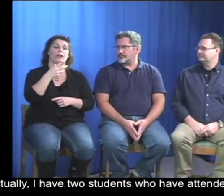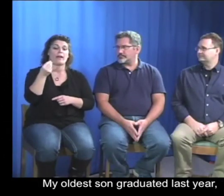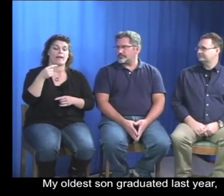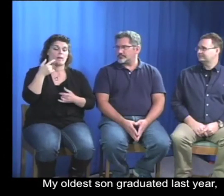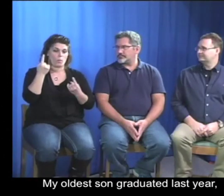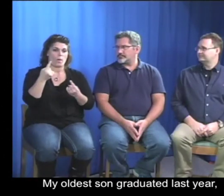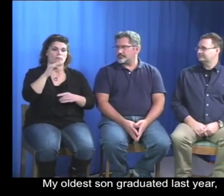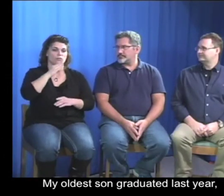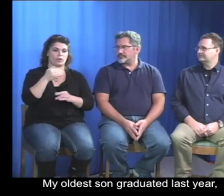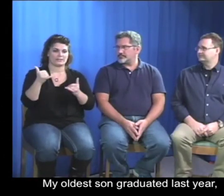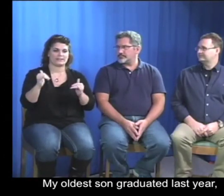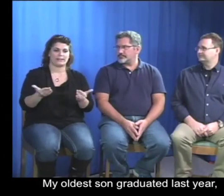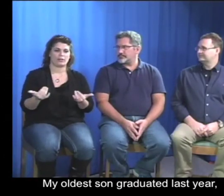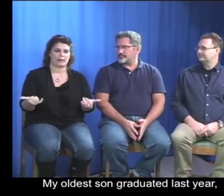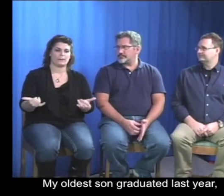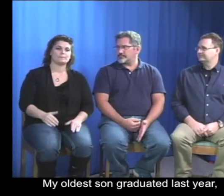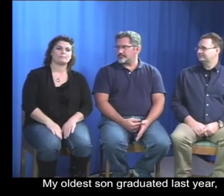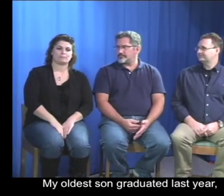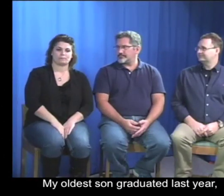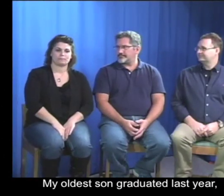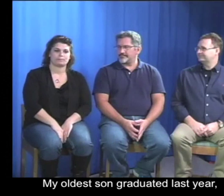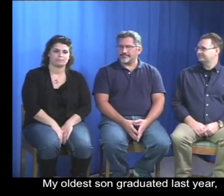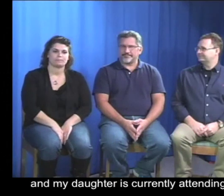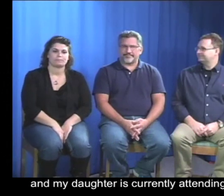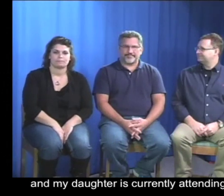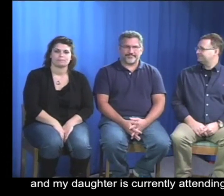son graduated last year, and my daughter is currently attending.